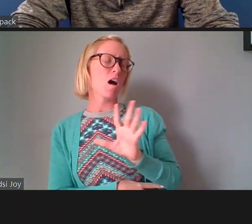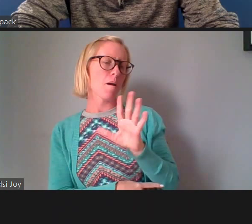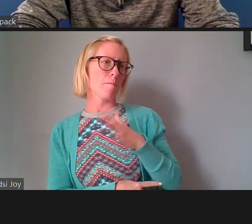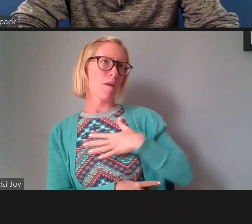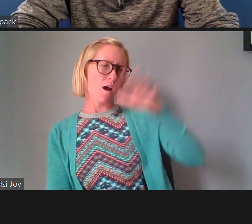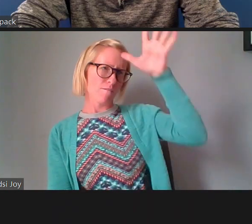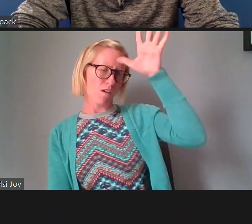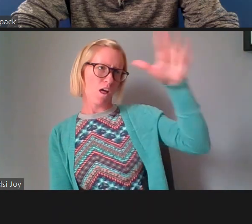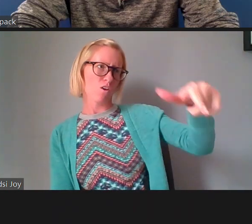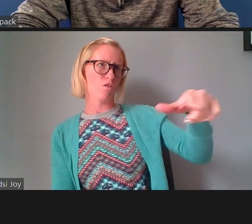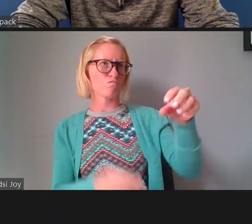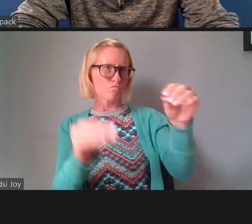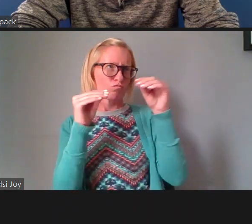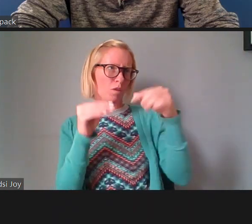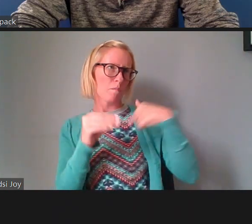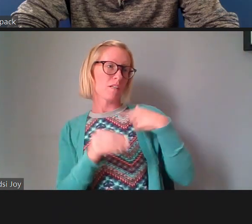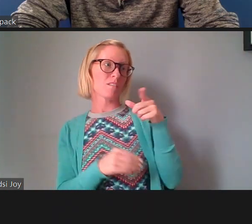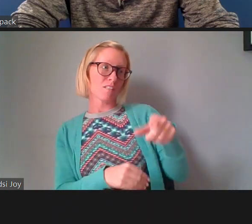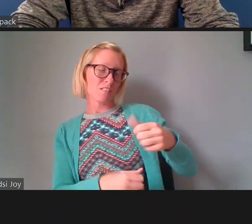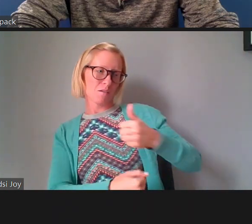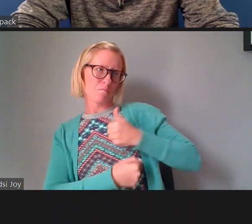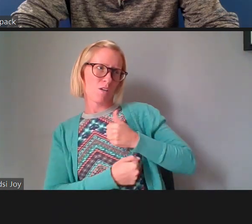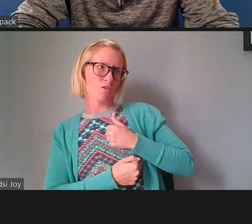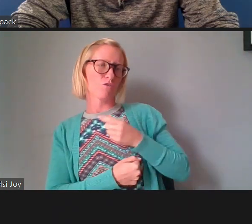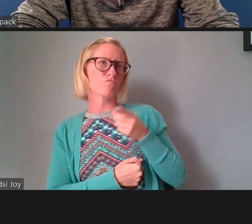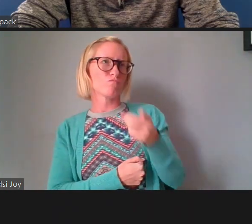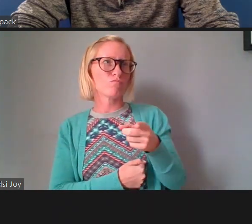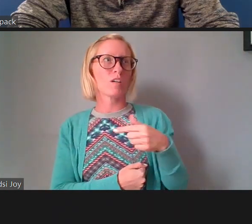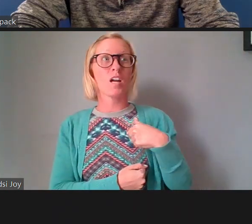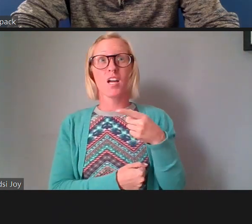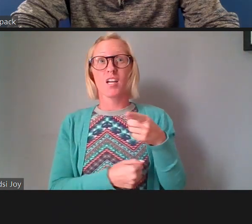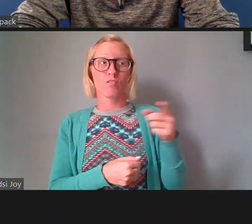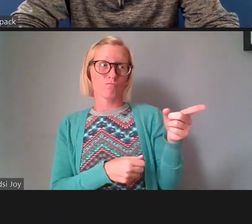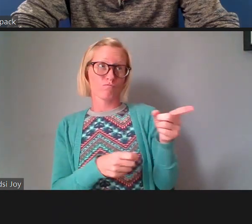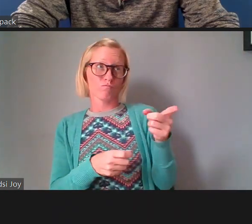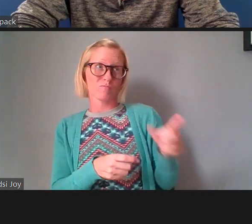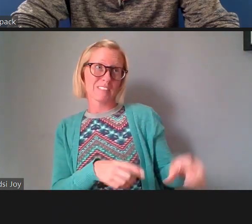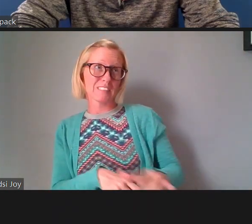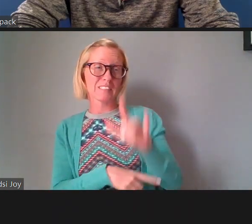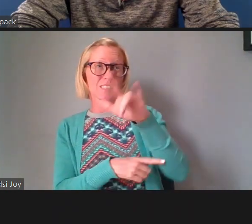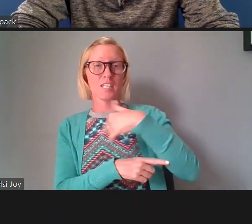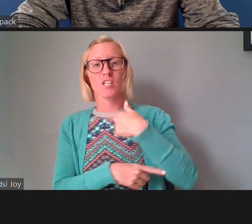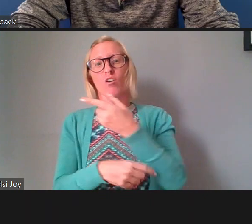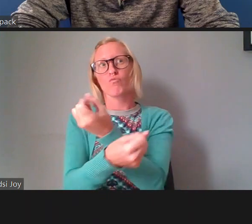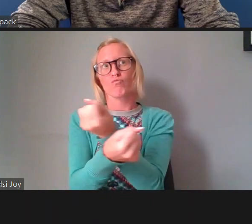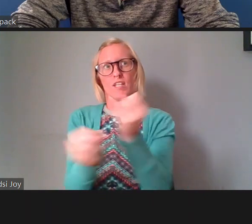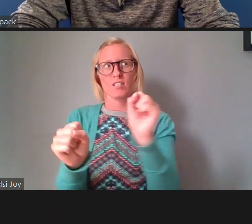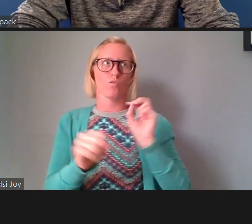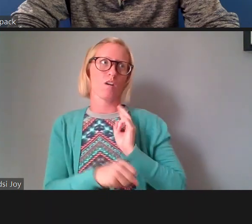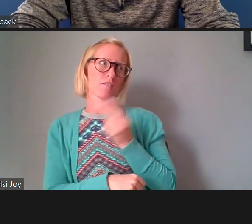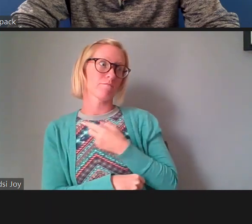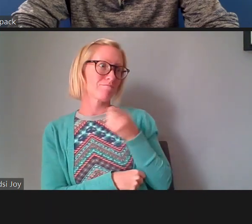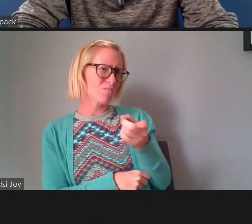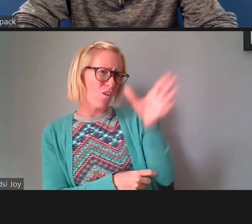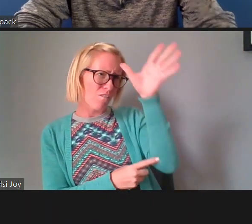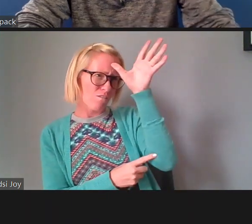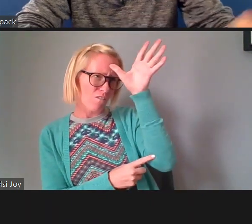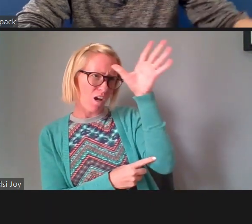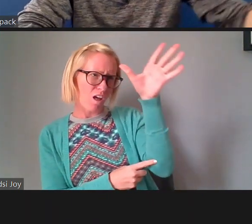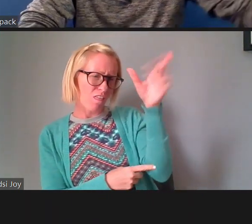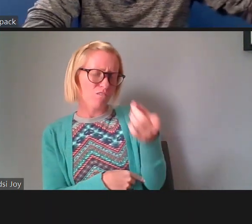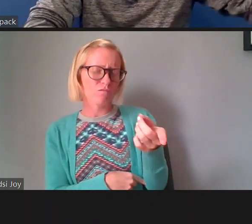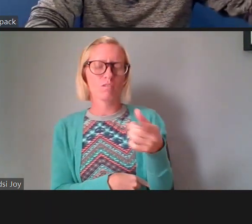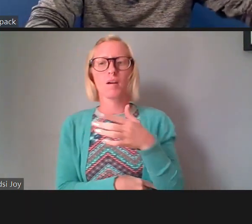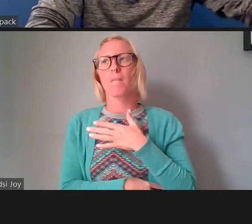commander in the Navy. When he gets leave, he'll come and rescue us. What's your father? Piggy flushed suddenly. My